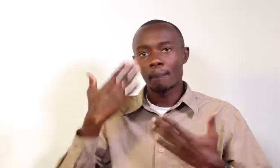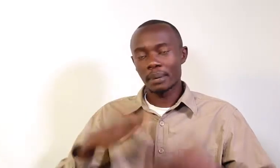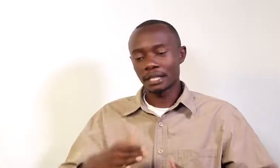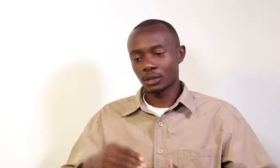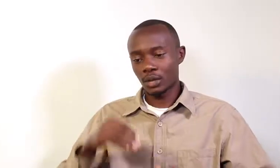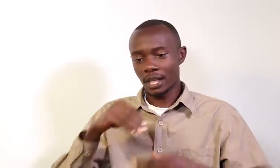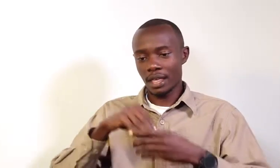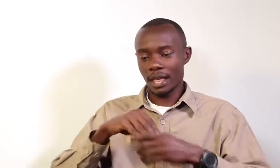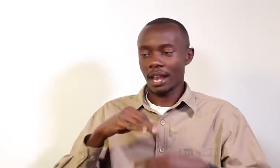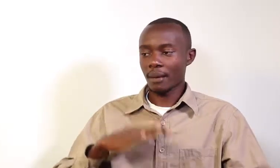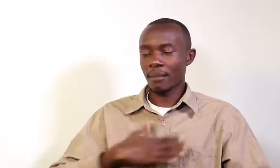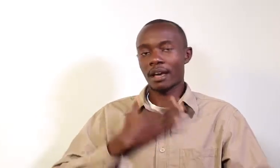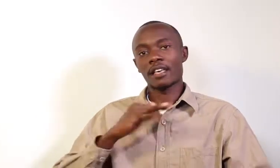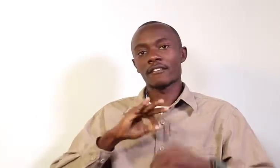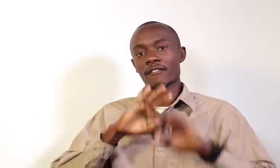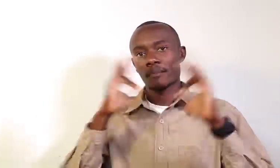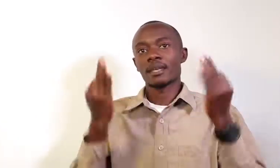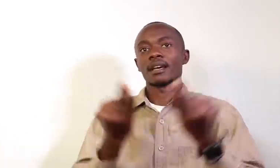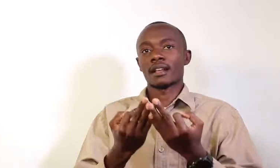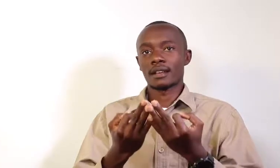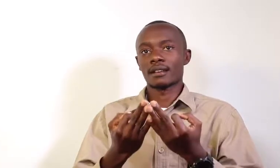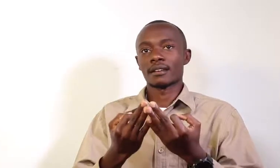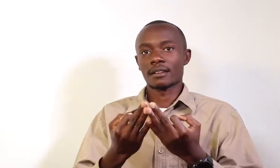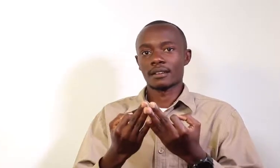Being the only deaf person in my family,